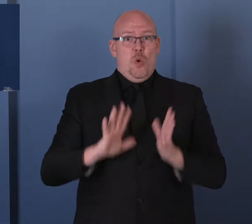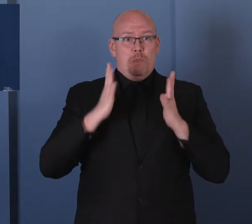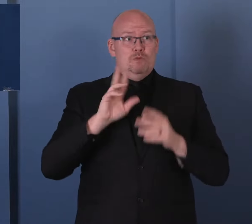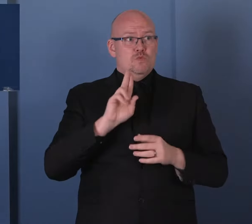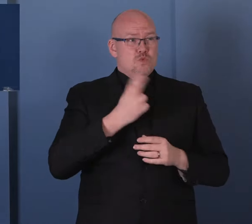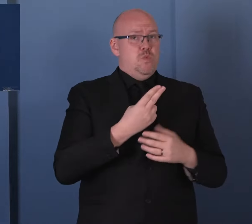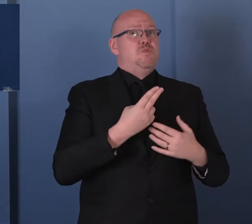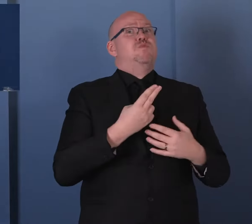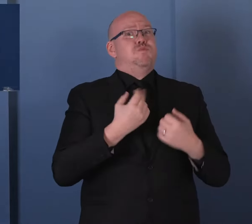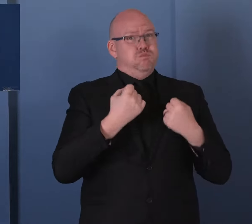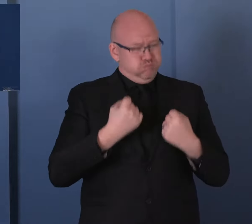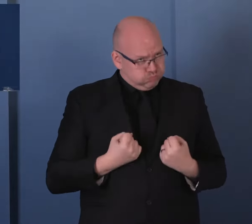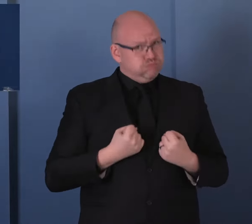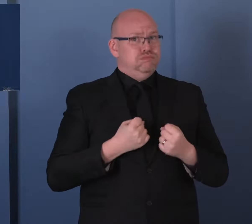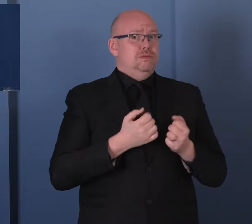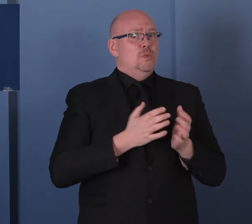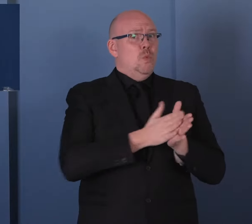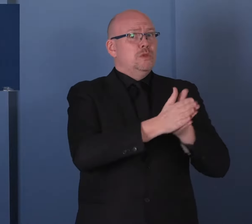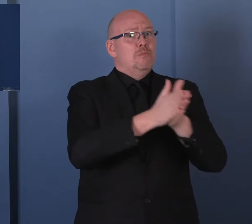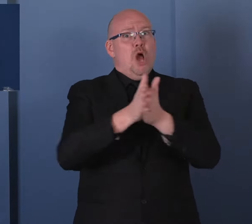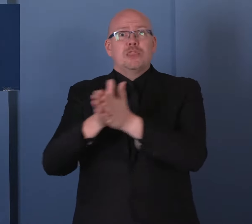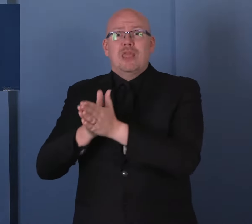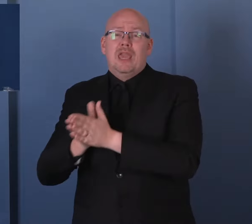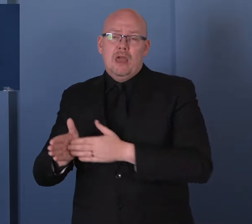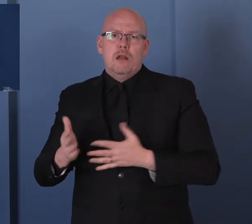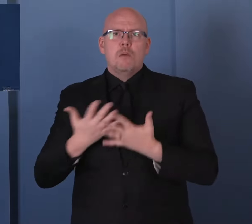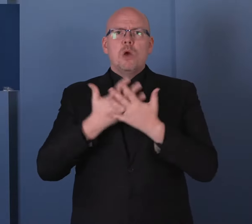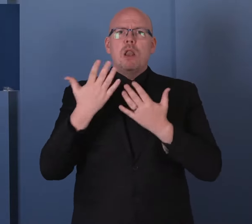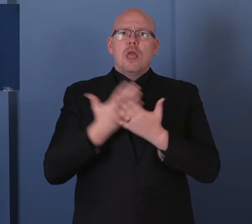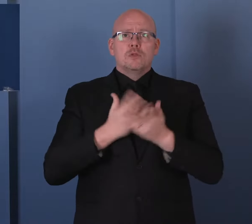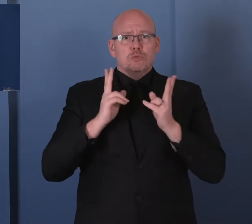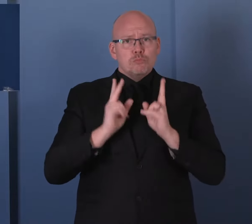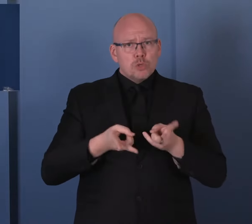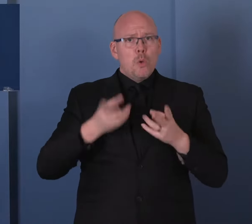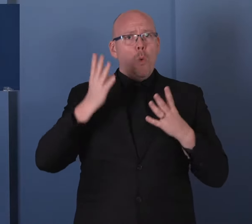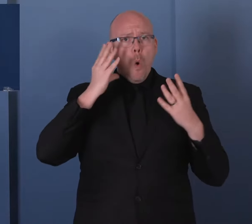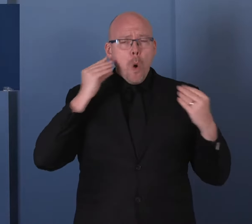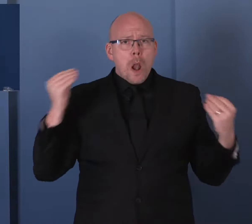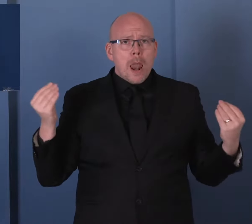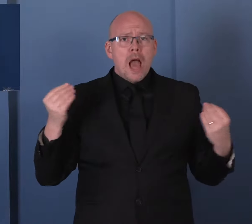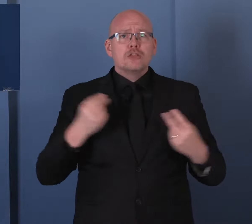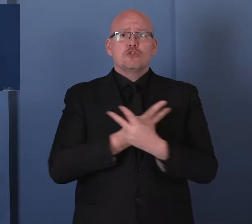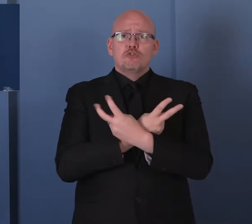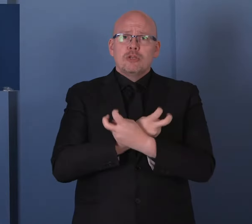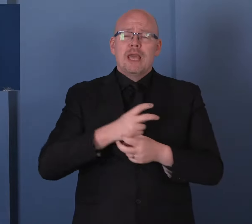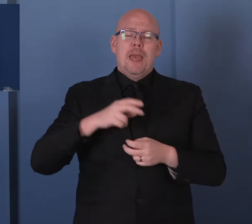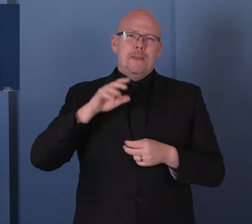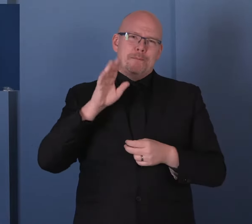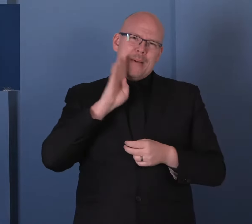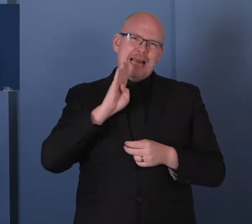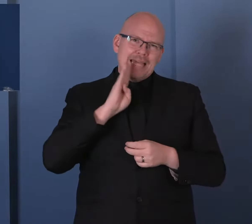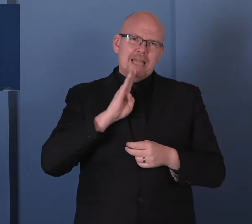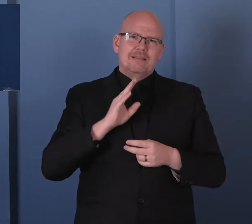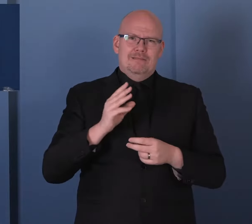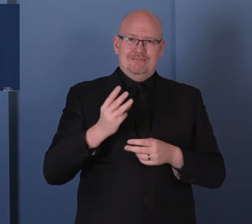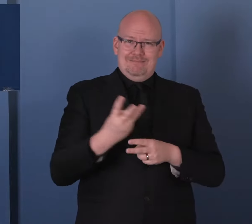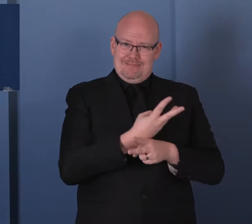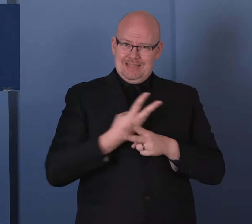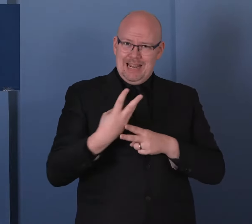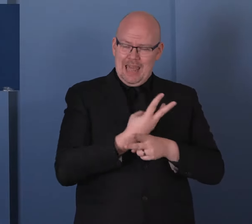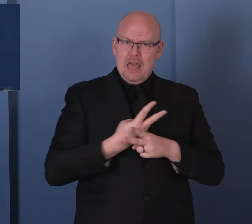now. A number of countries, including the Netherlands, Austria and Belgium, are